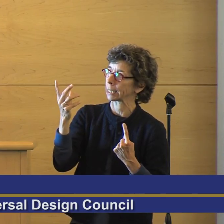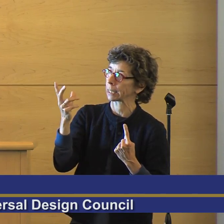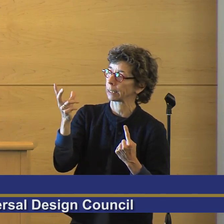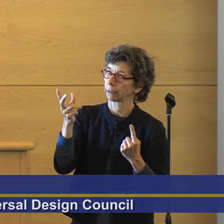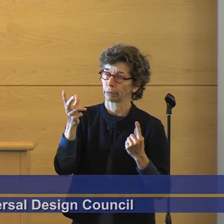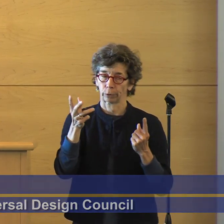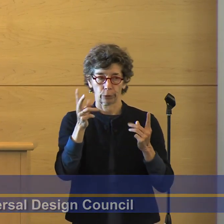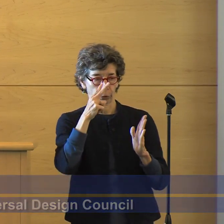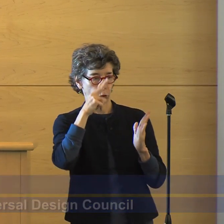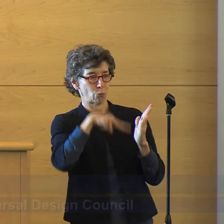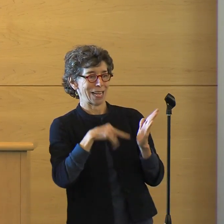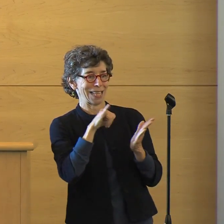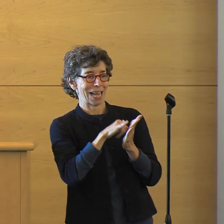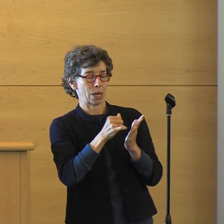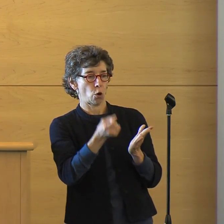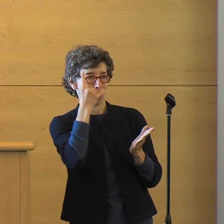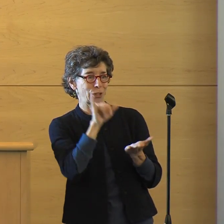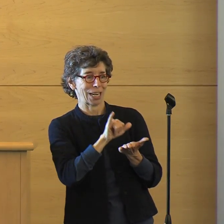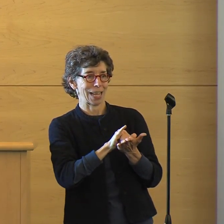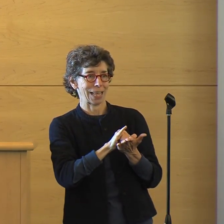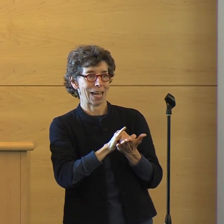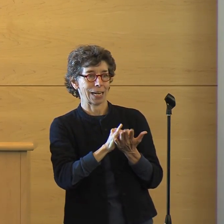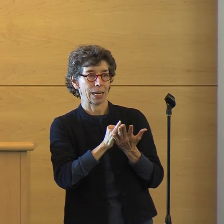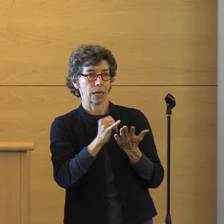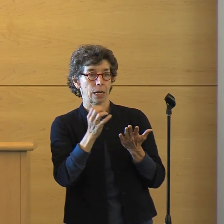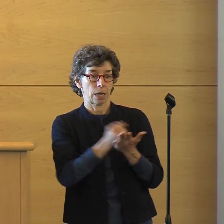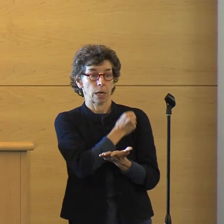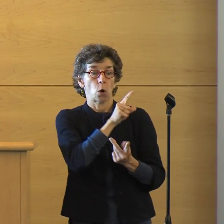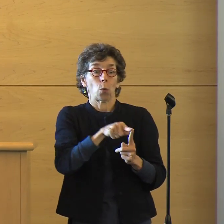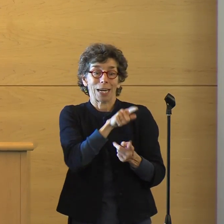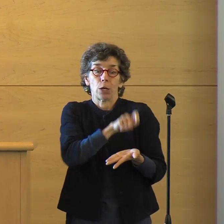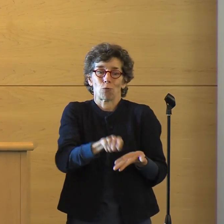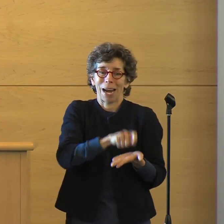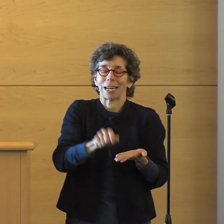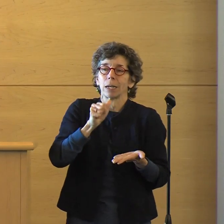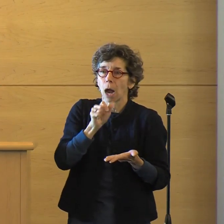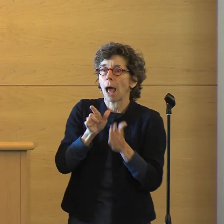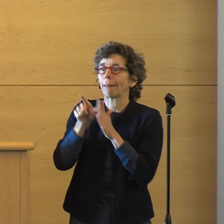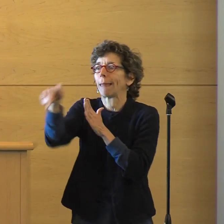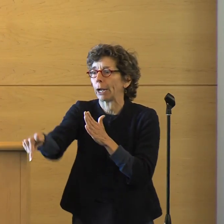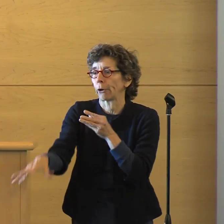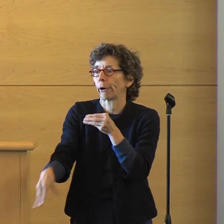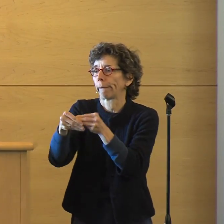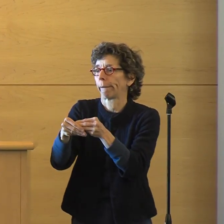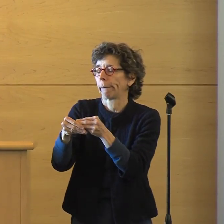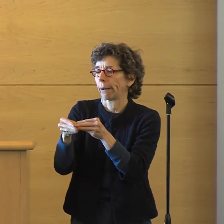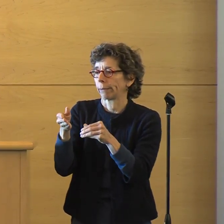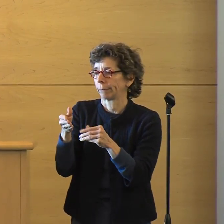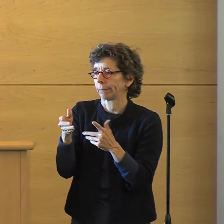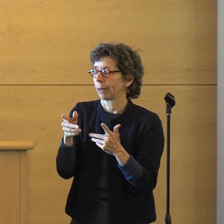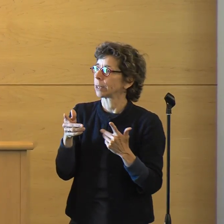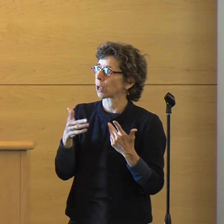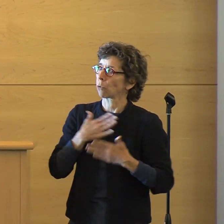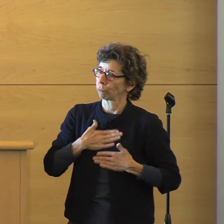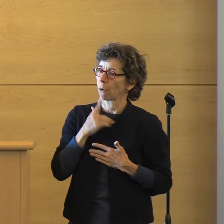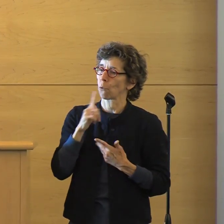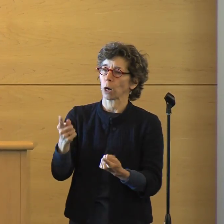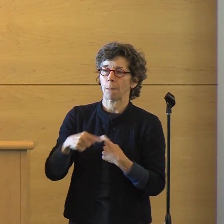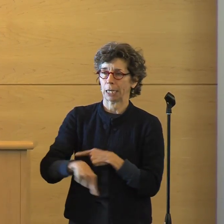is regarding either digital communications or our built environment, that it's really so much easier to consider